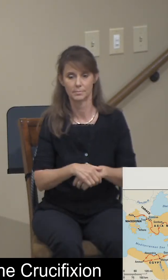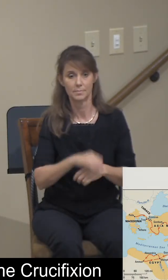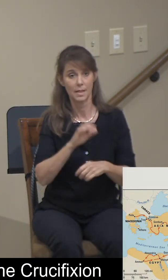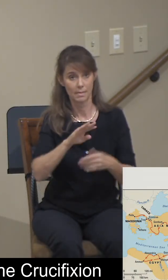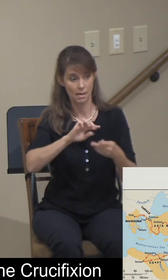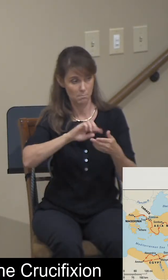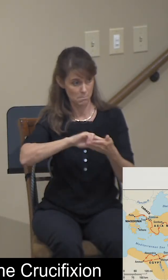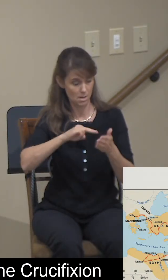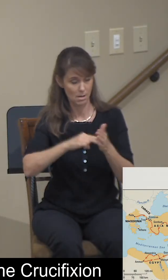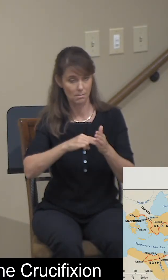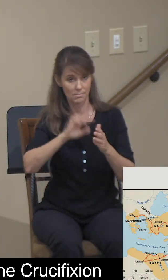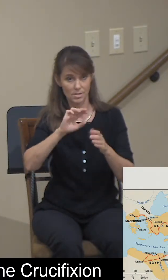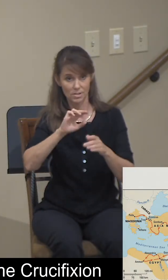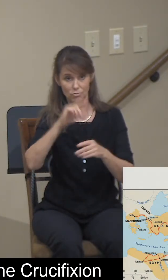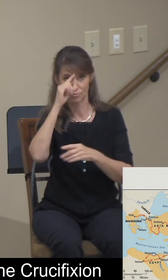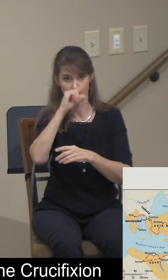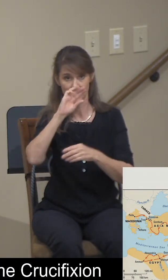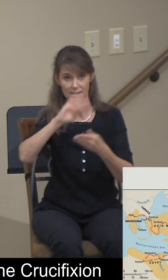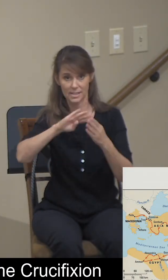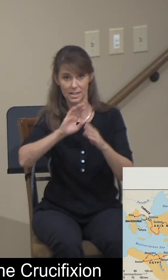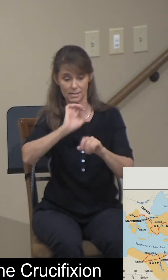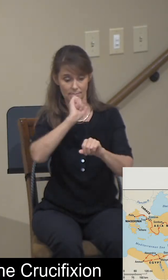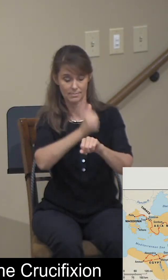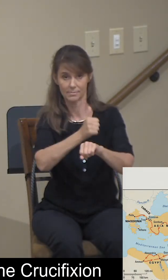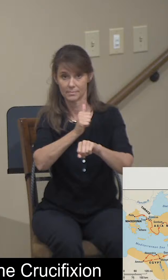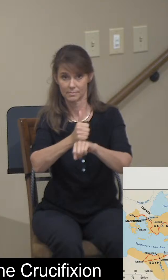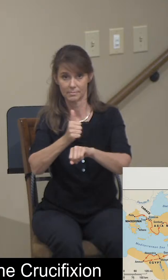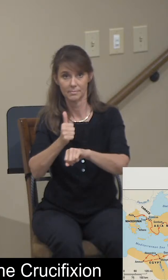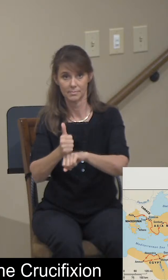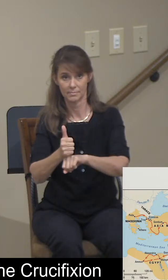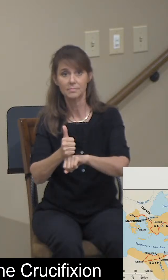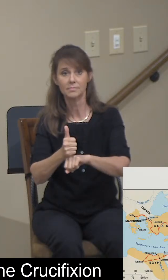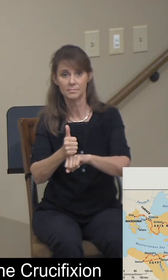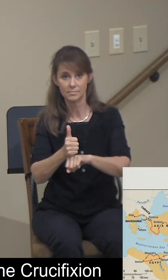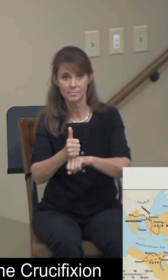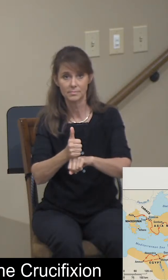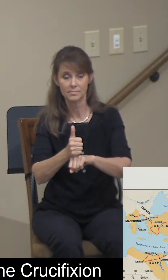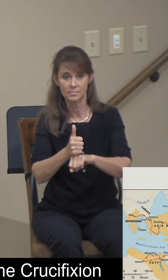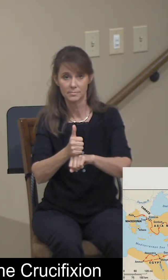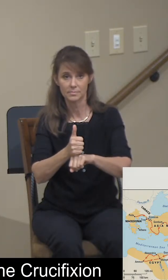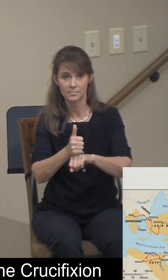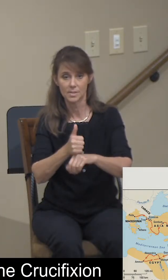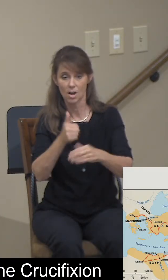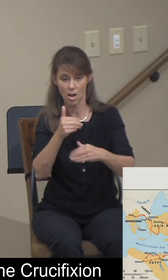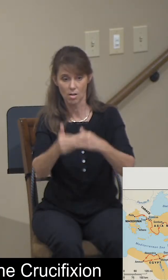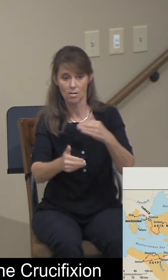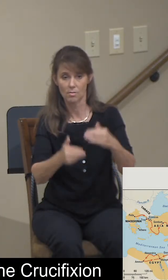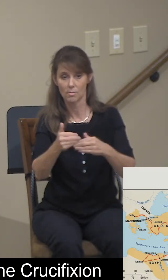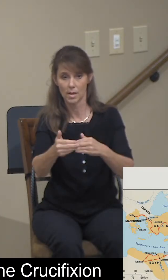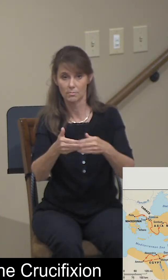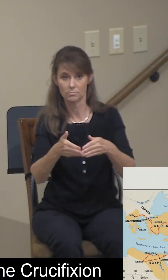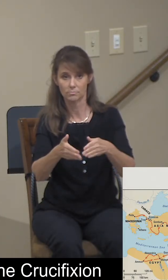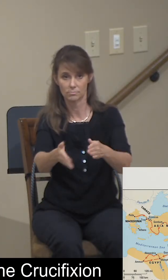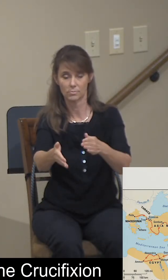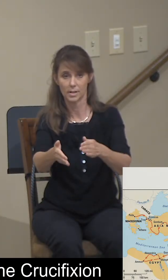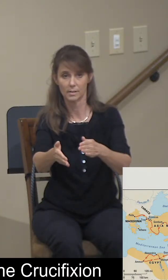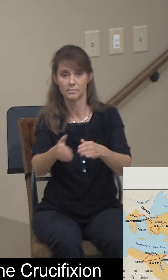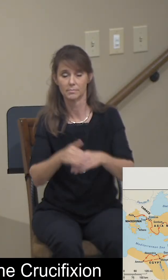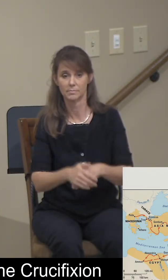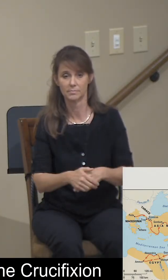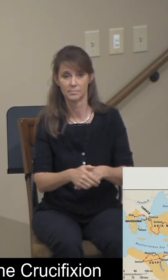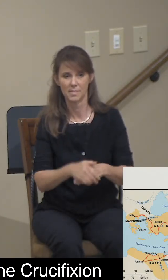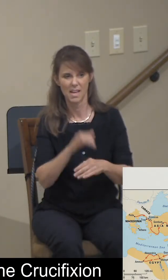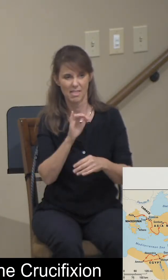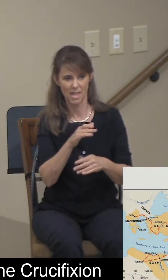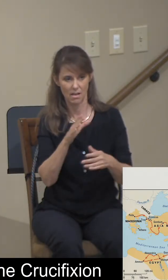region, and the extension of his one humanity vision covered even Judea and covered the area where the Jews lived.